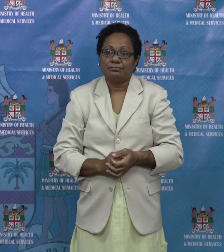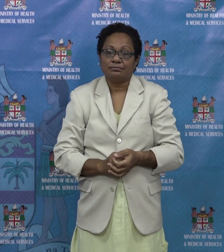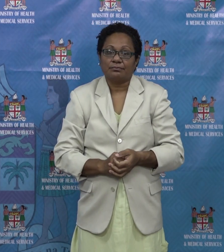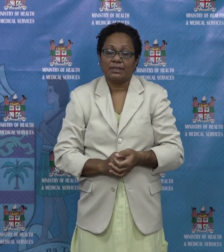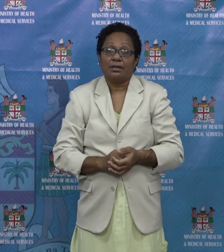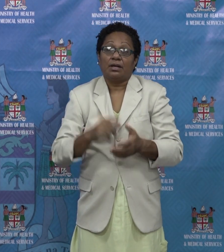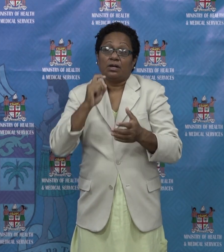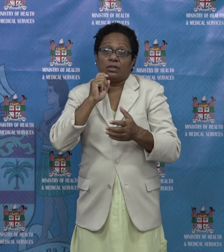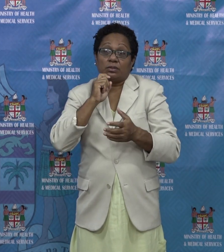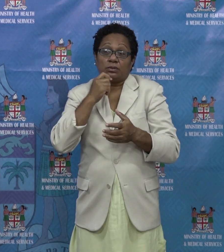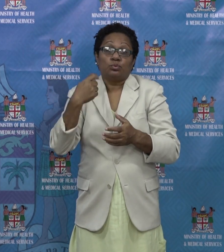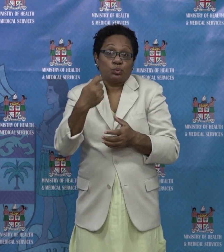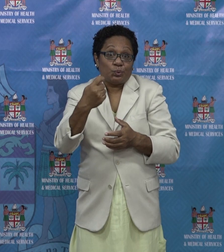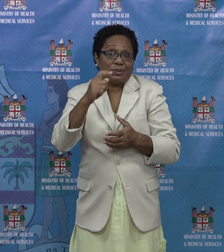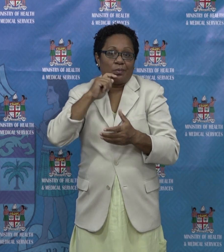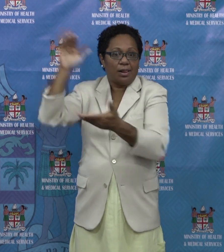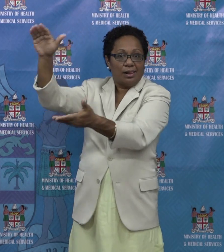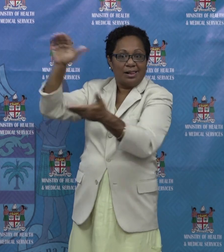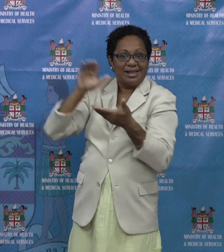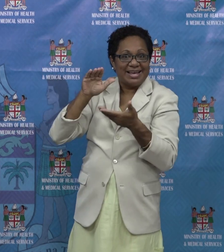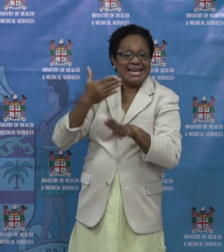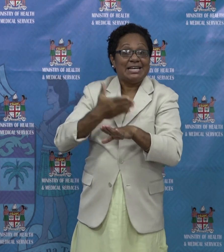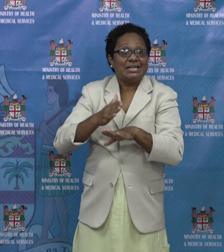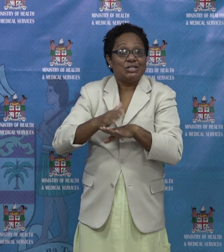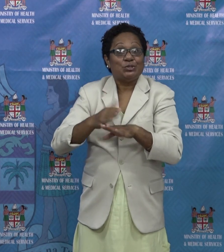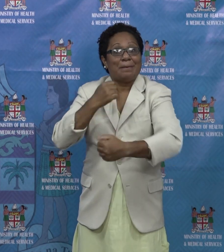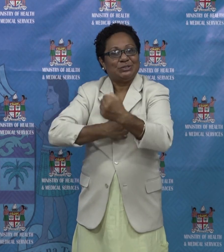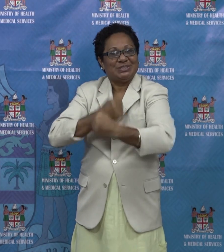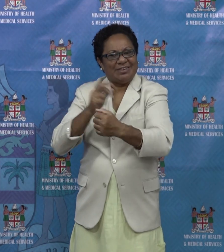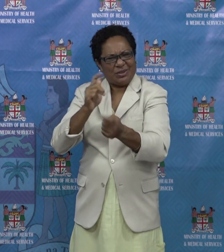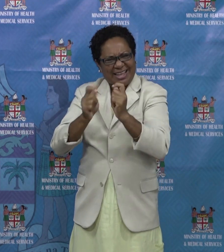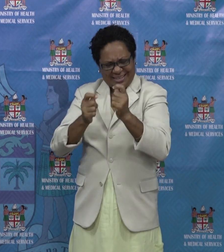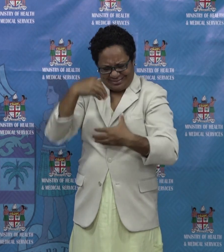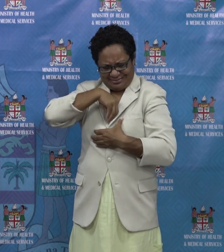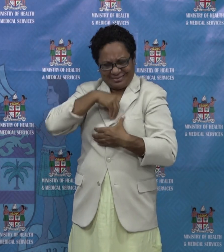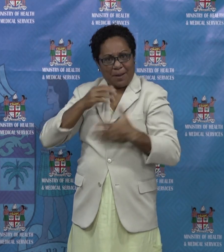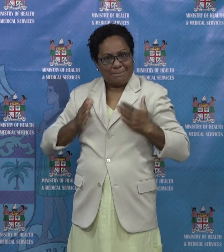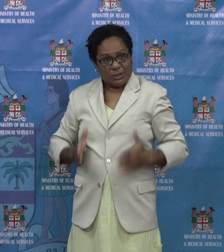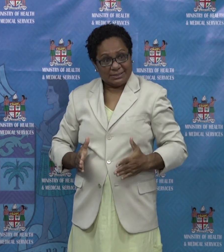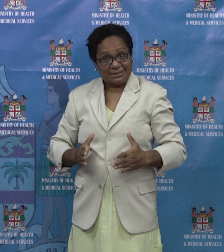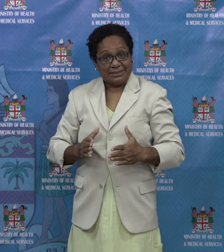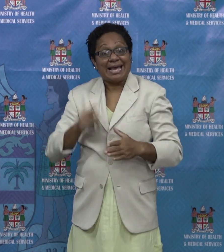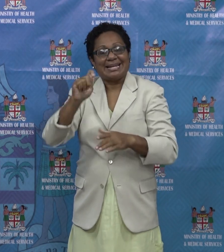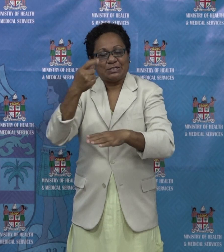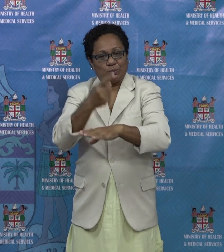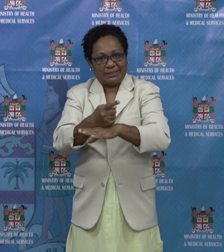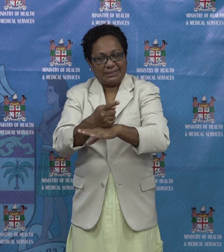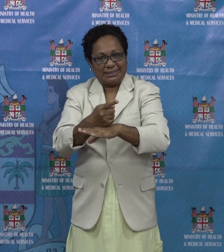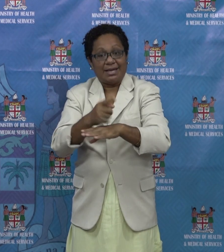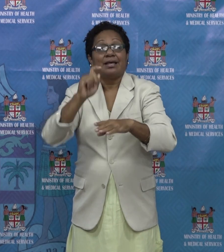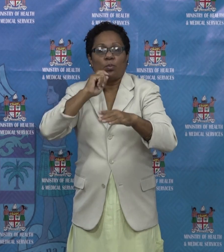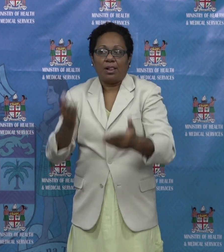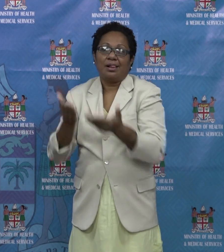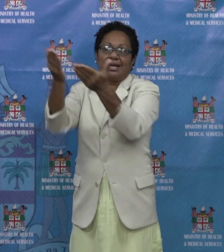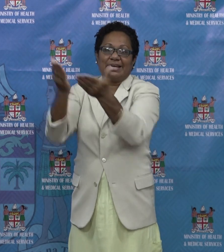a big number of new GeneXpert machines early next week, which we'll also be pushing out